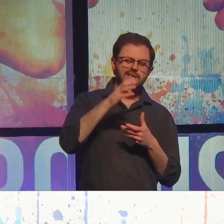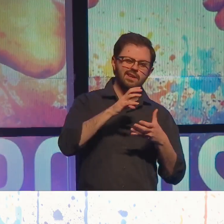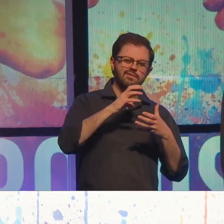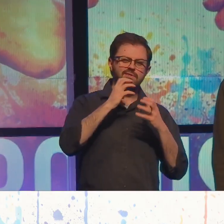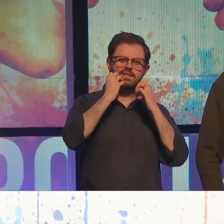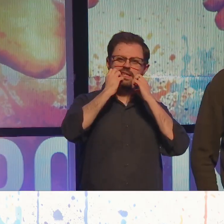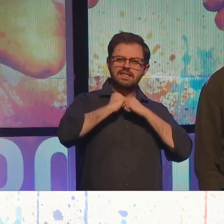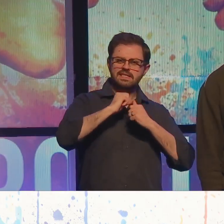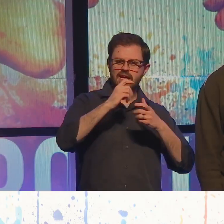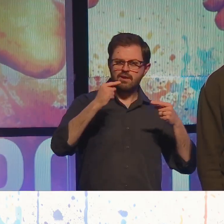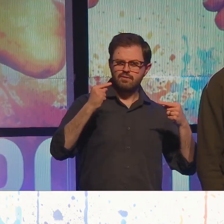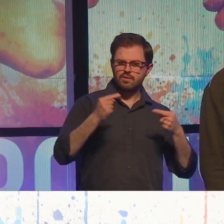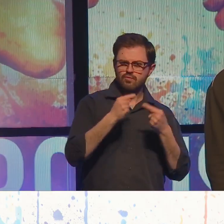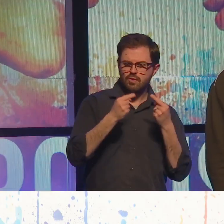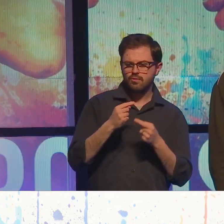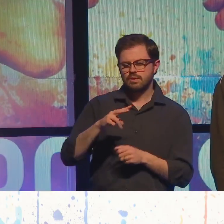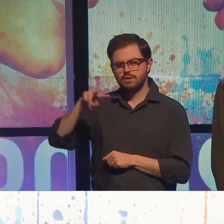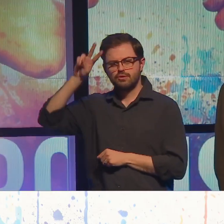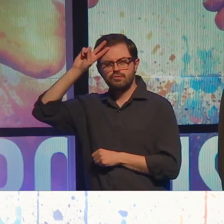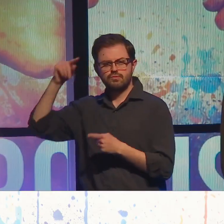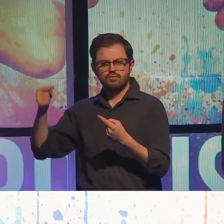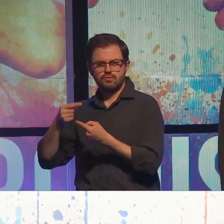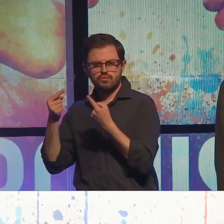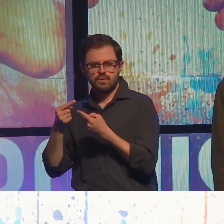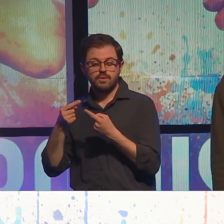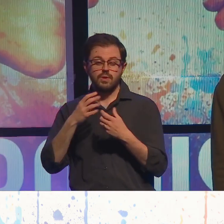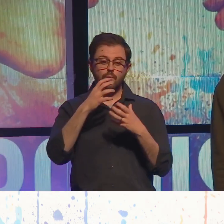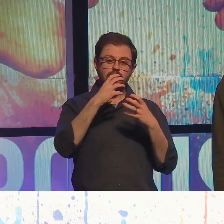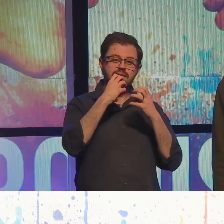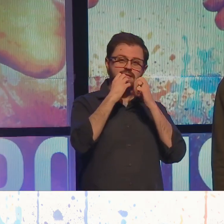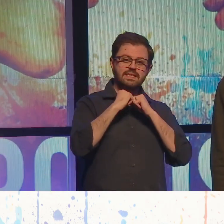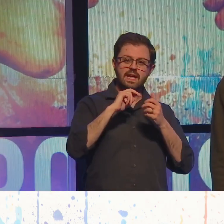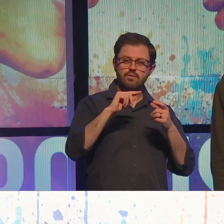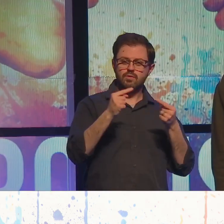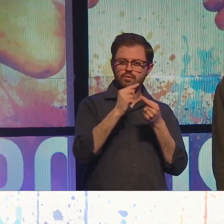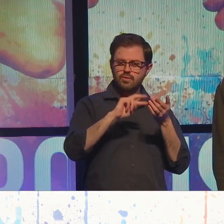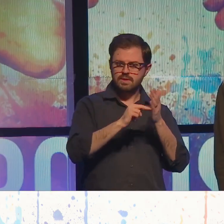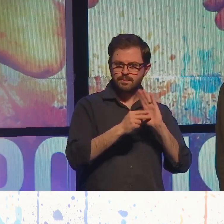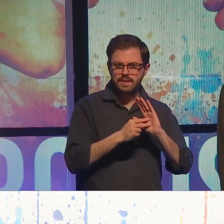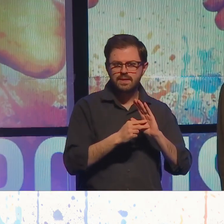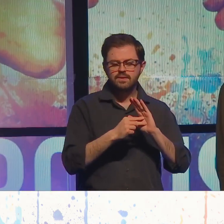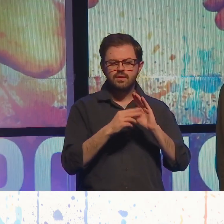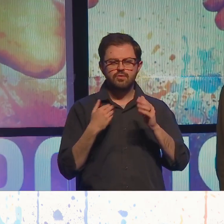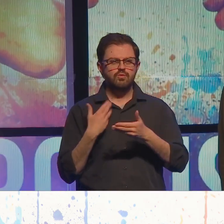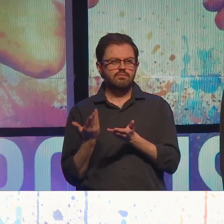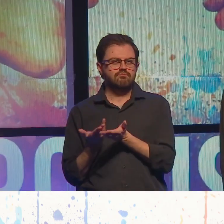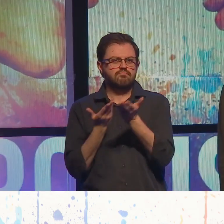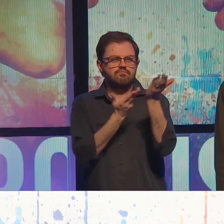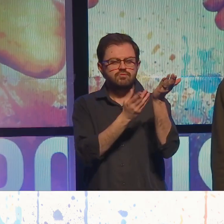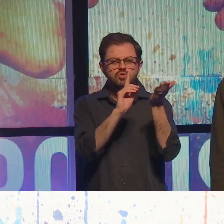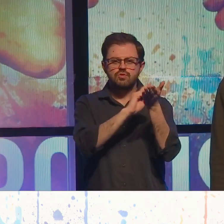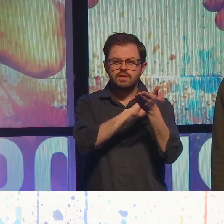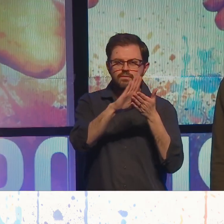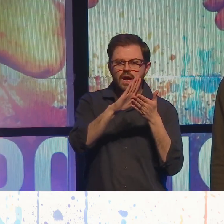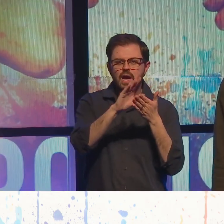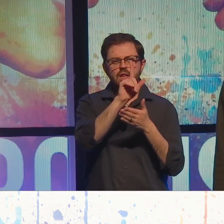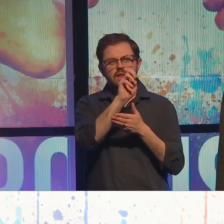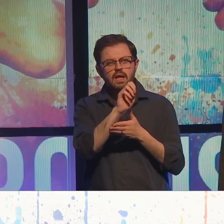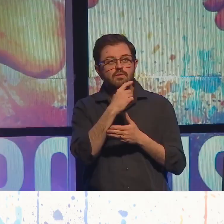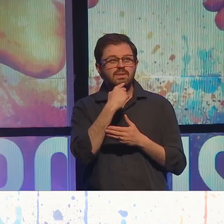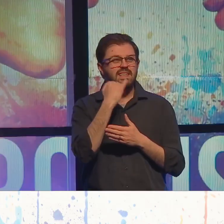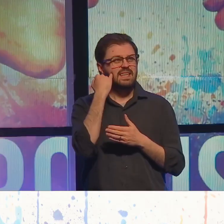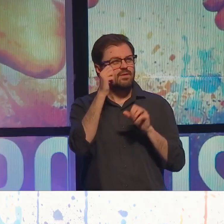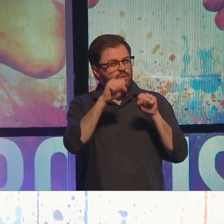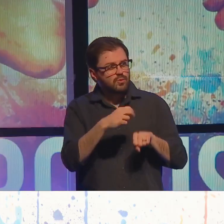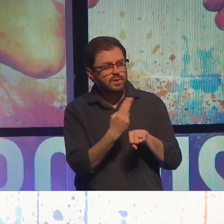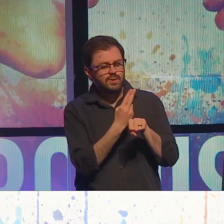that we bring to the divine love, and we say, if you can somehow use this pain, this hurt, this harm that